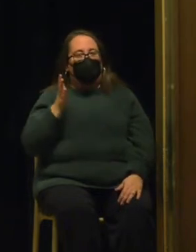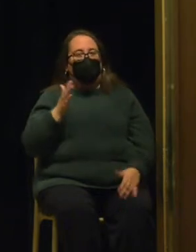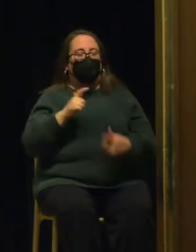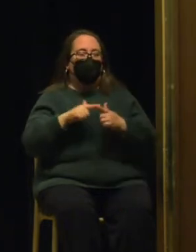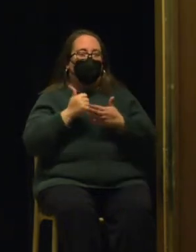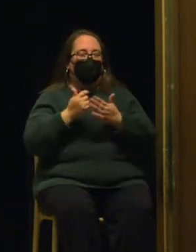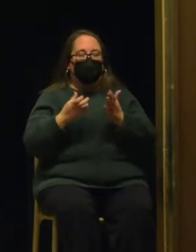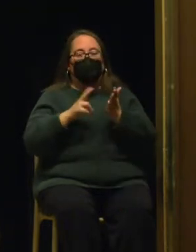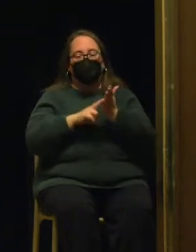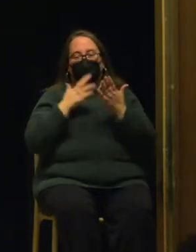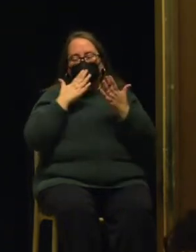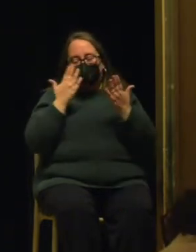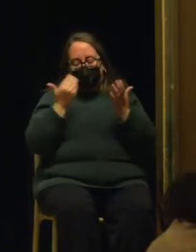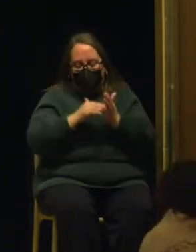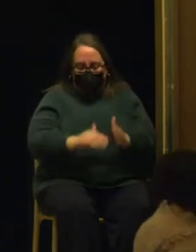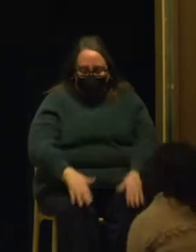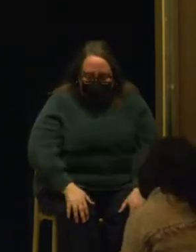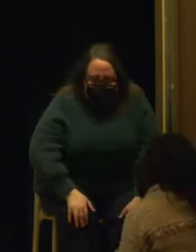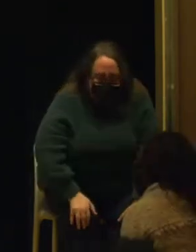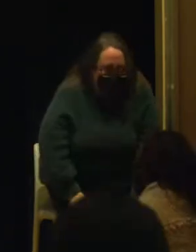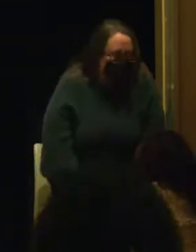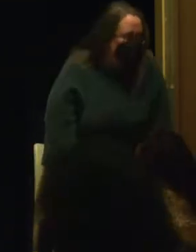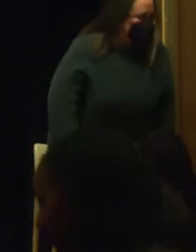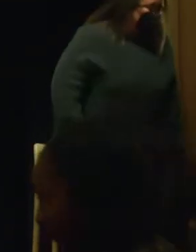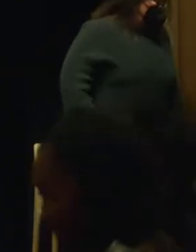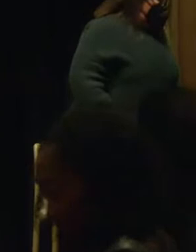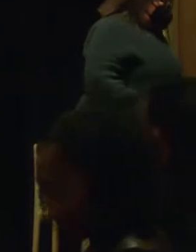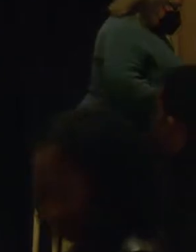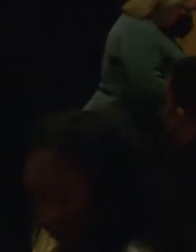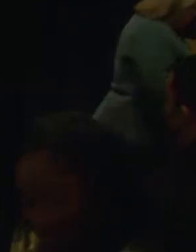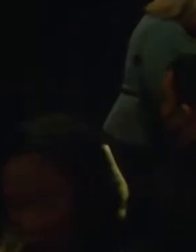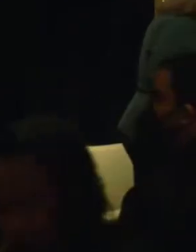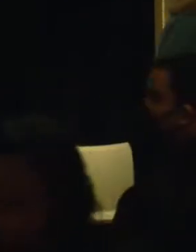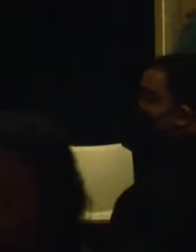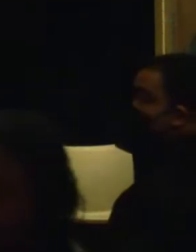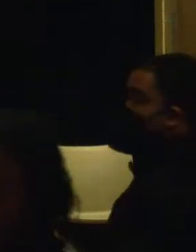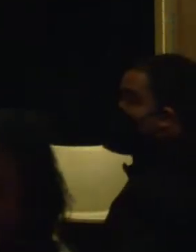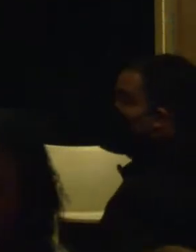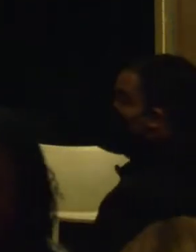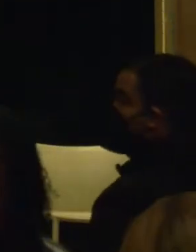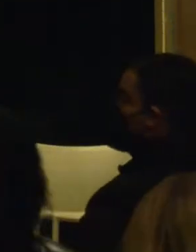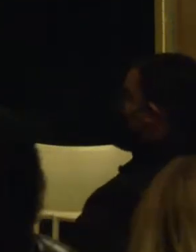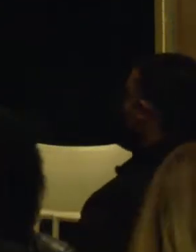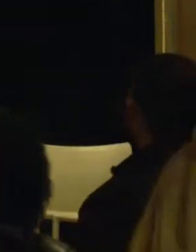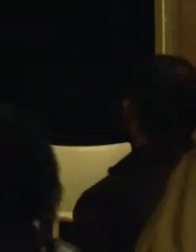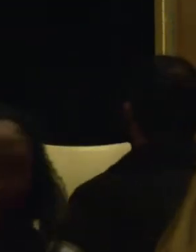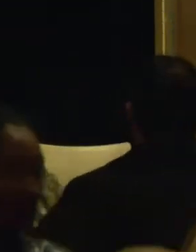book signed. Perfect. Thanks again. Thank you. Thank you. Can we take a picture? Sure.